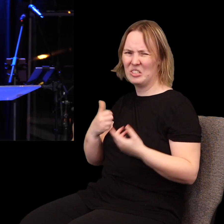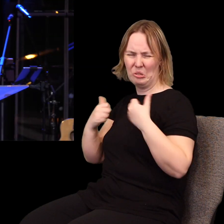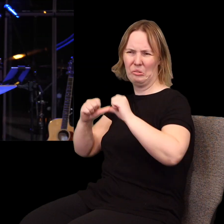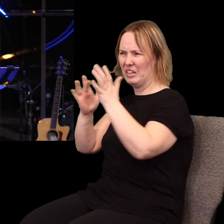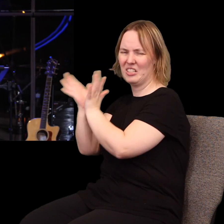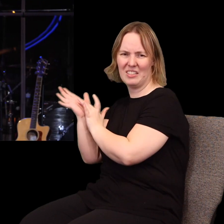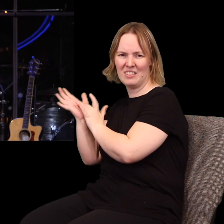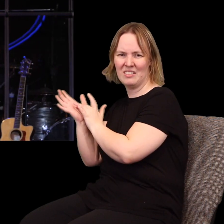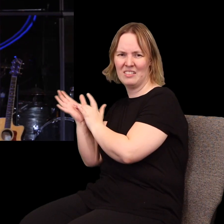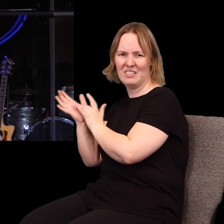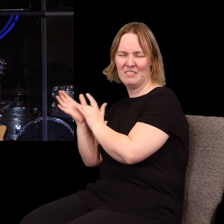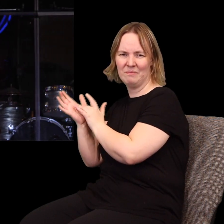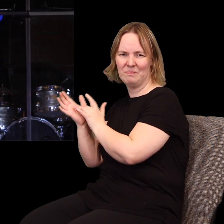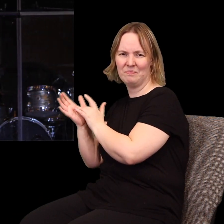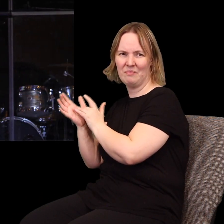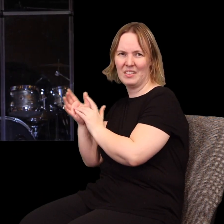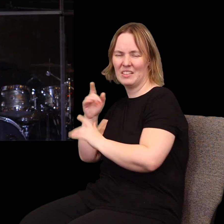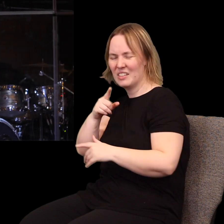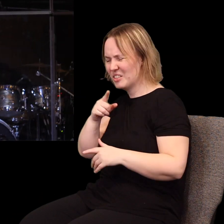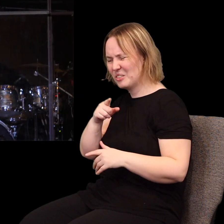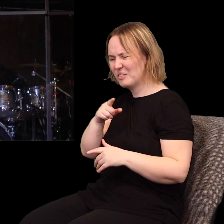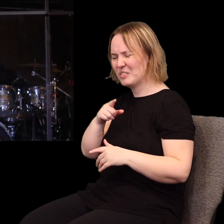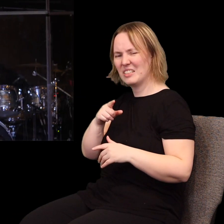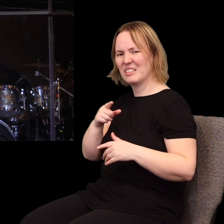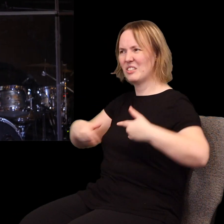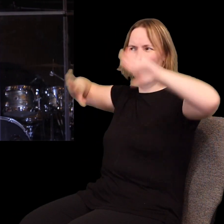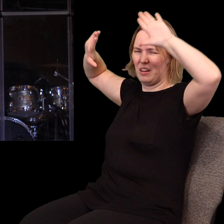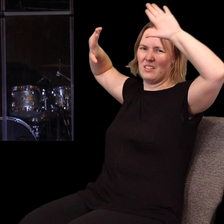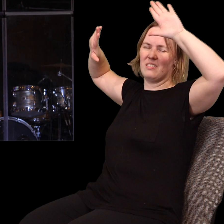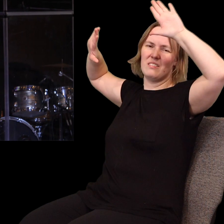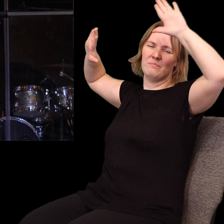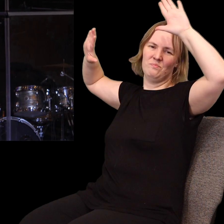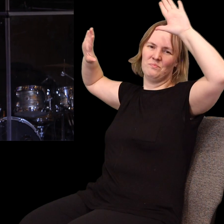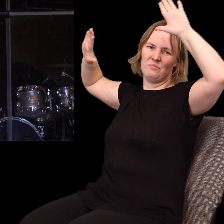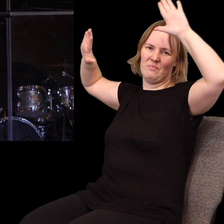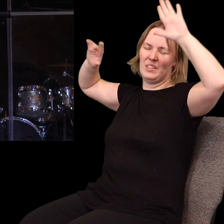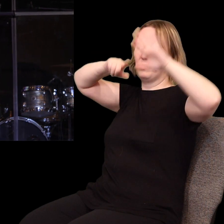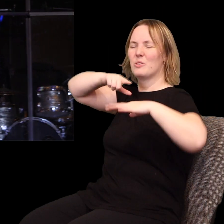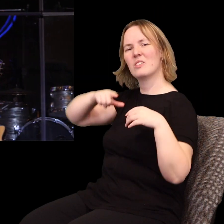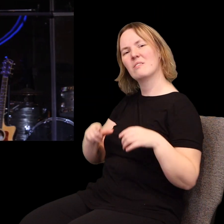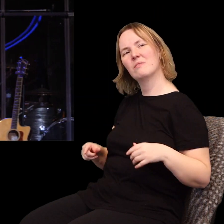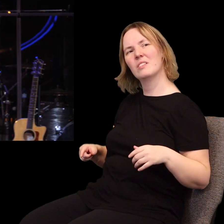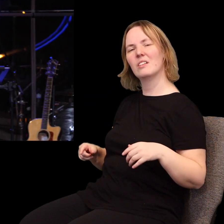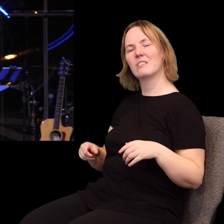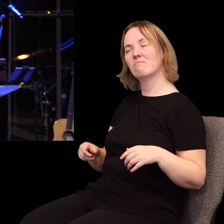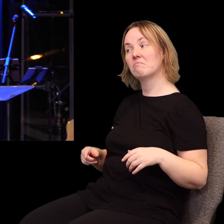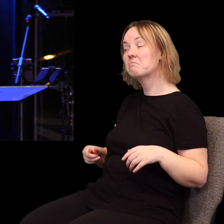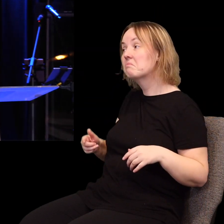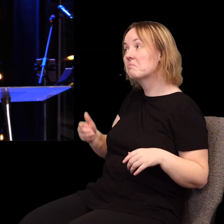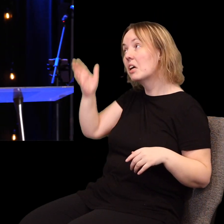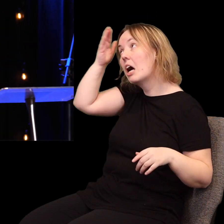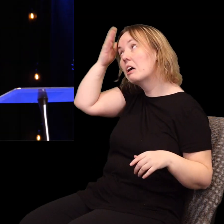really didn't try Jesus. You didn't really try him at all. You didn't really give yourself to him completely. What you did was you